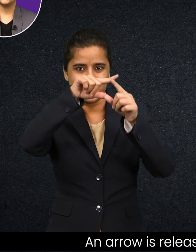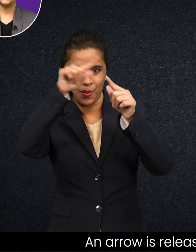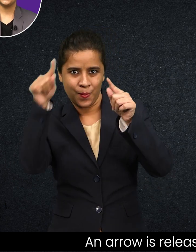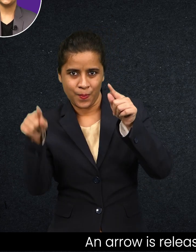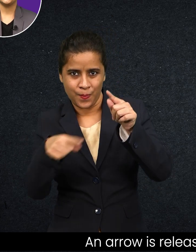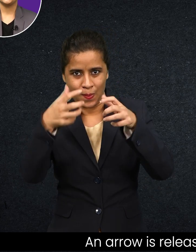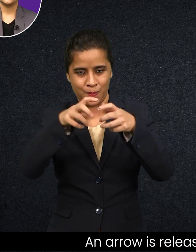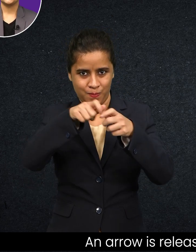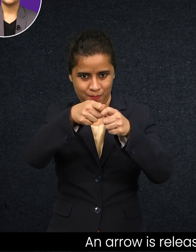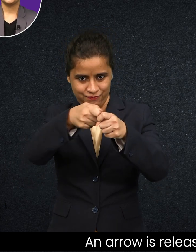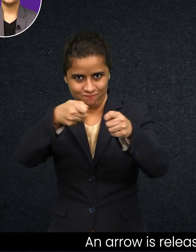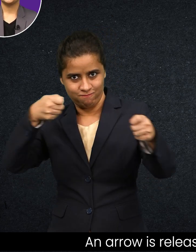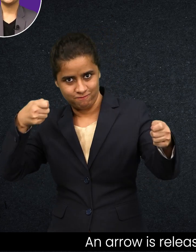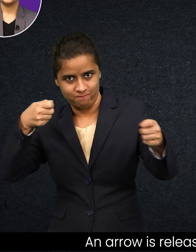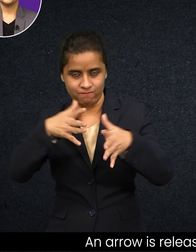bow.